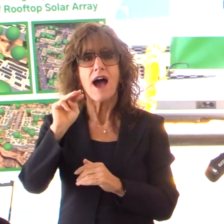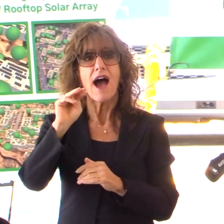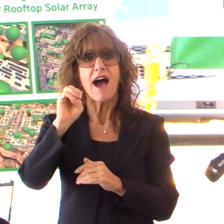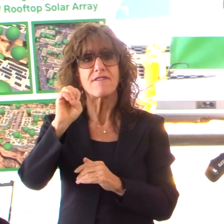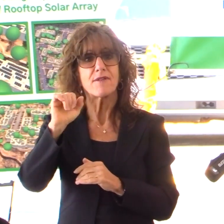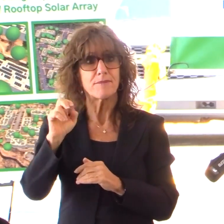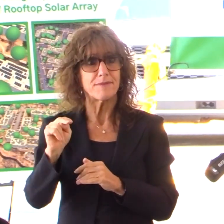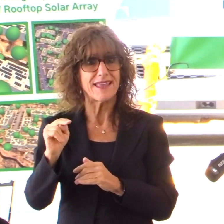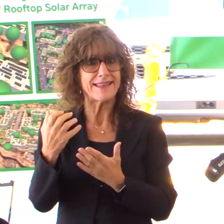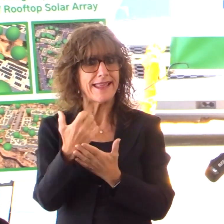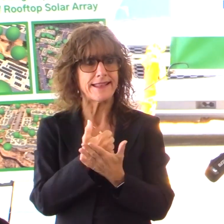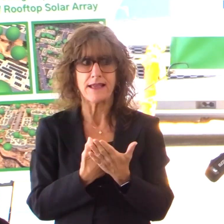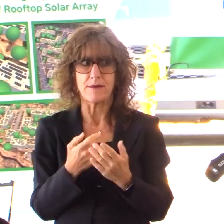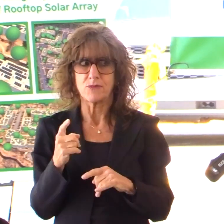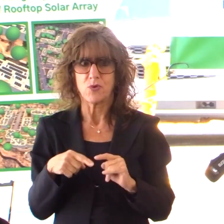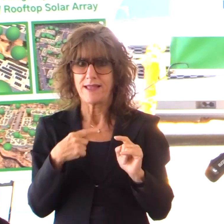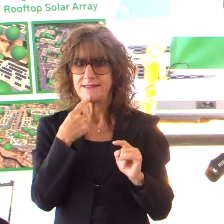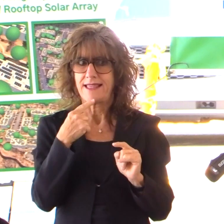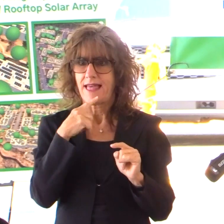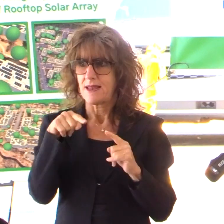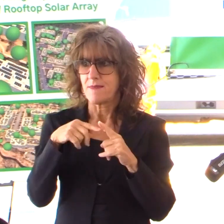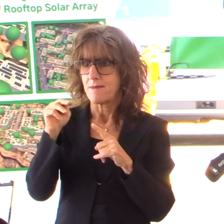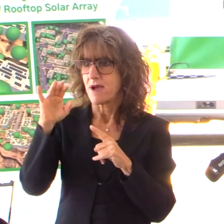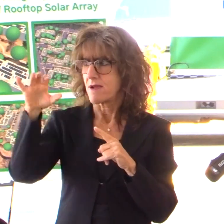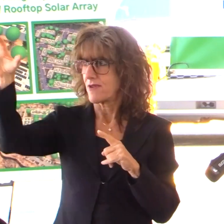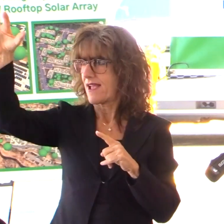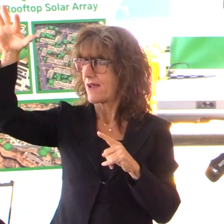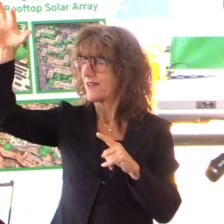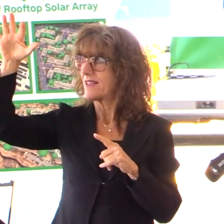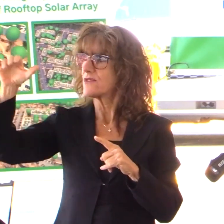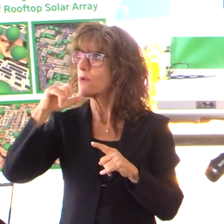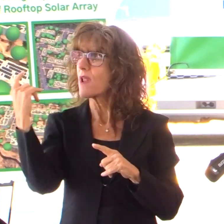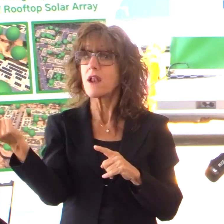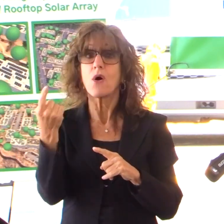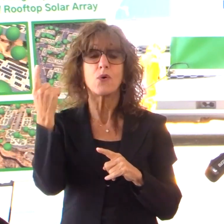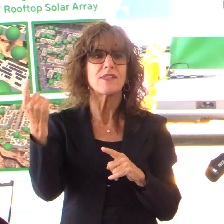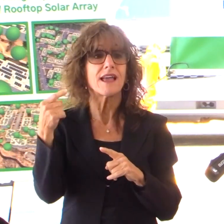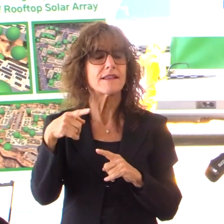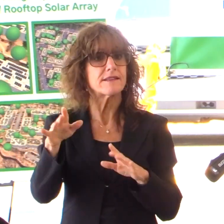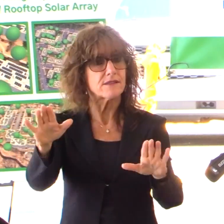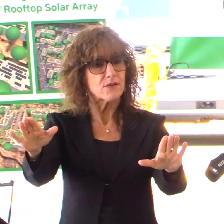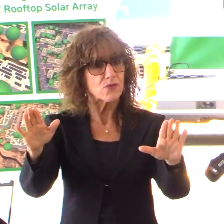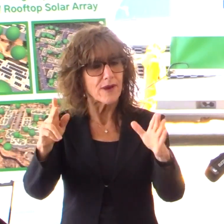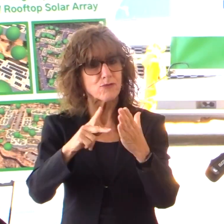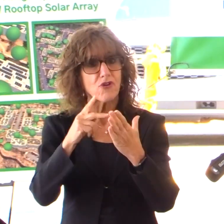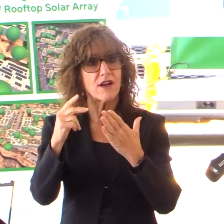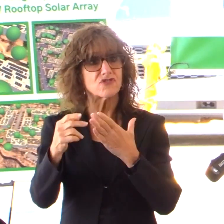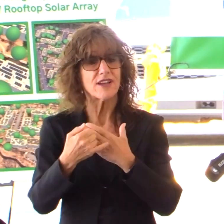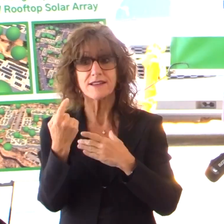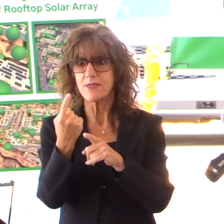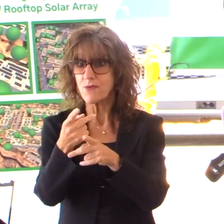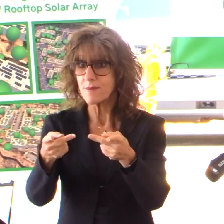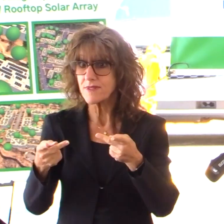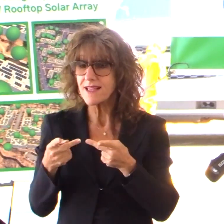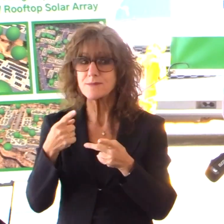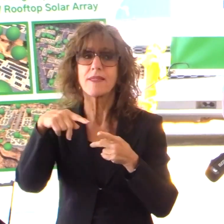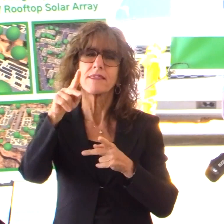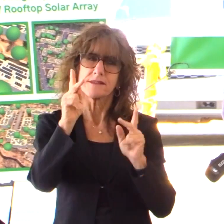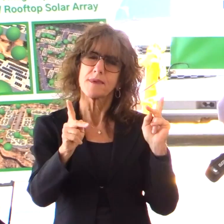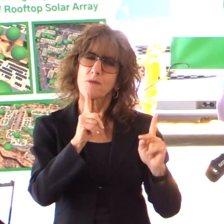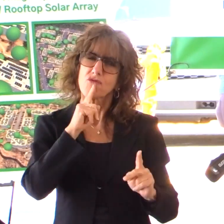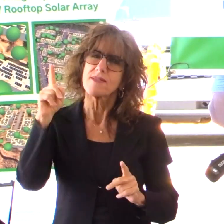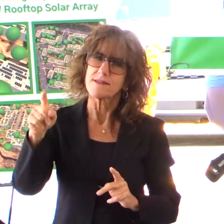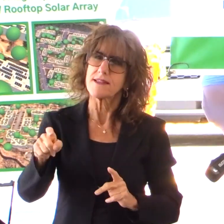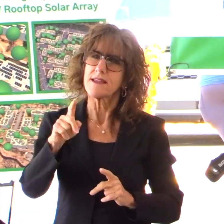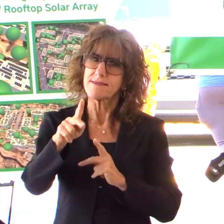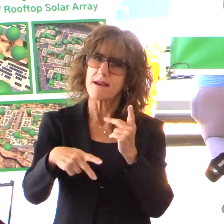say that about almost nothing in Montgomery County. So not only is this the right project in the right place, but these are people who really need that